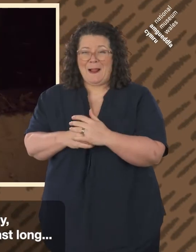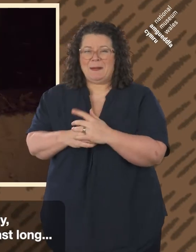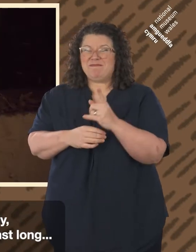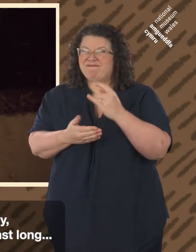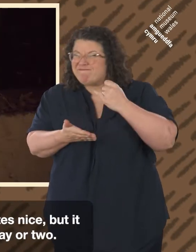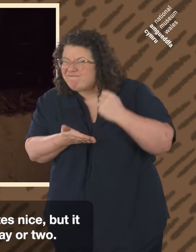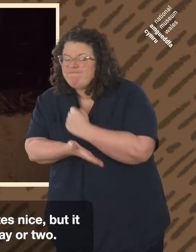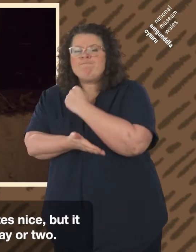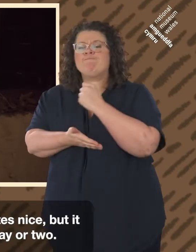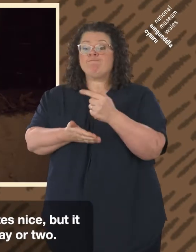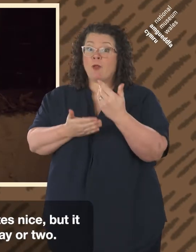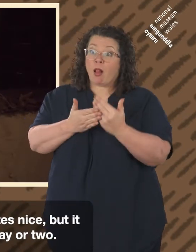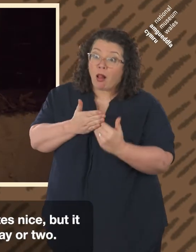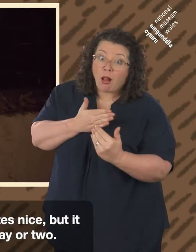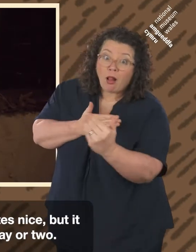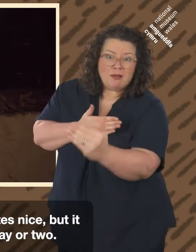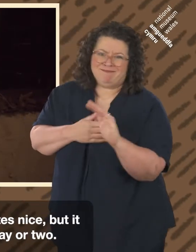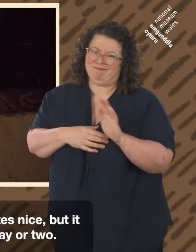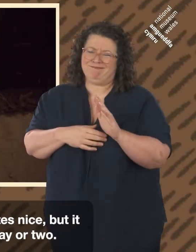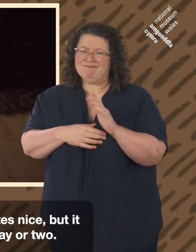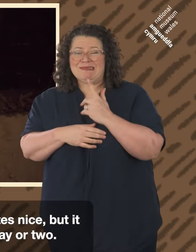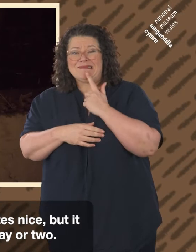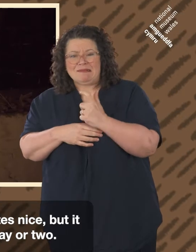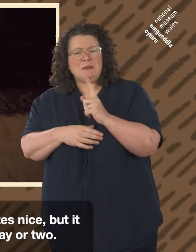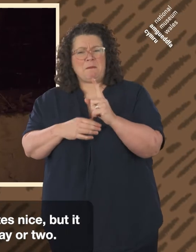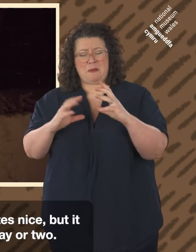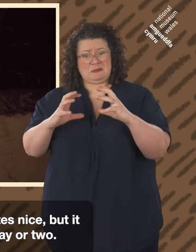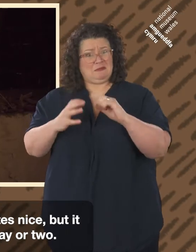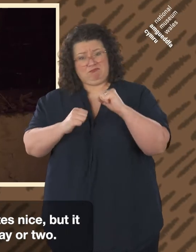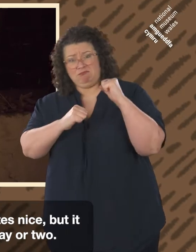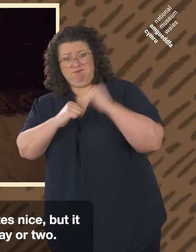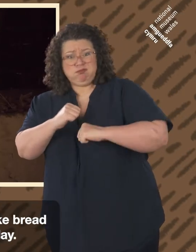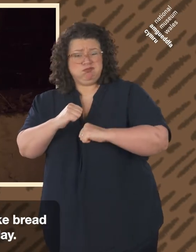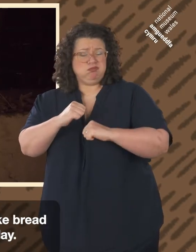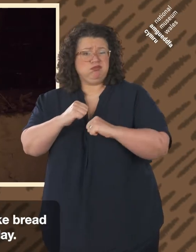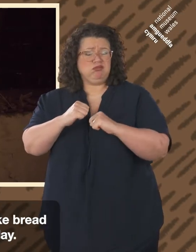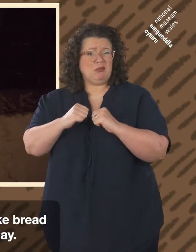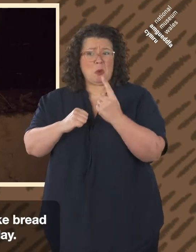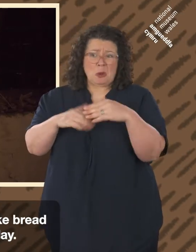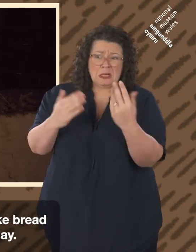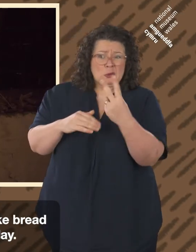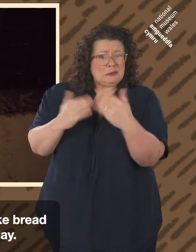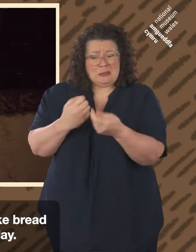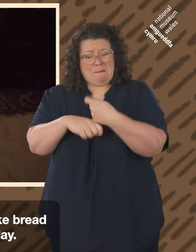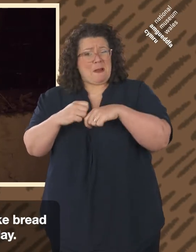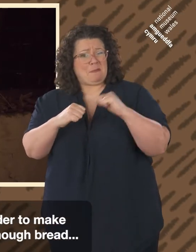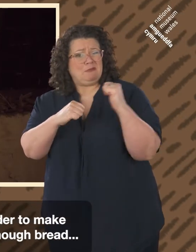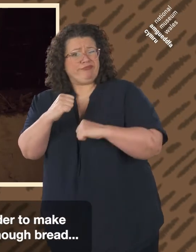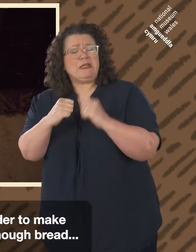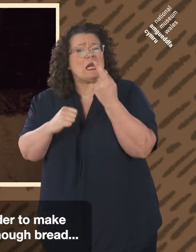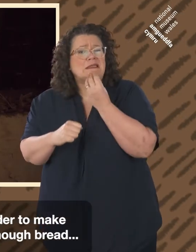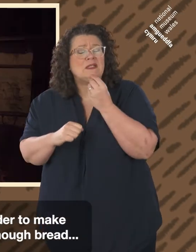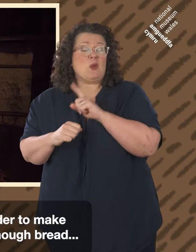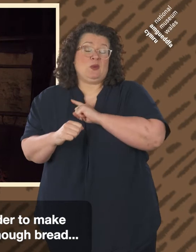doesn't last long, not only because it tastes nice, but it goes hard within a day or two. So we need to make bread every single day.